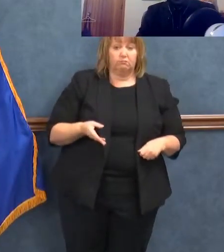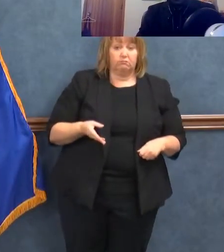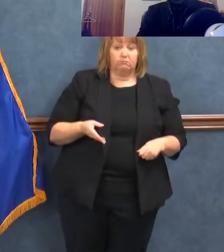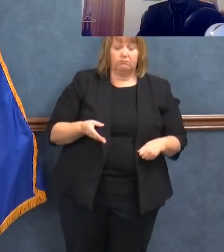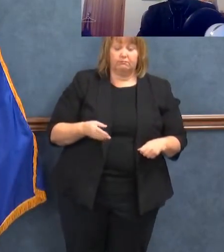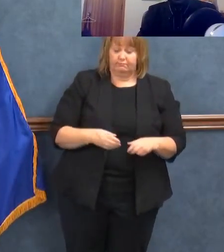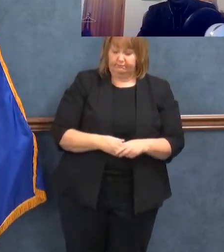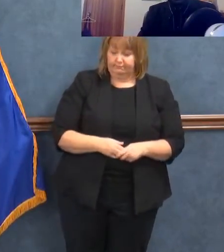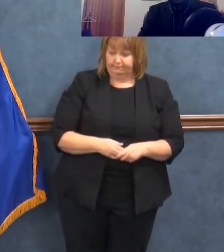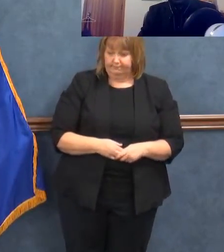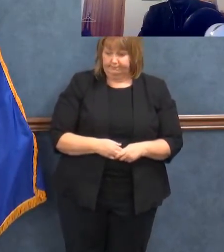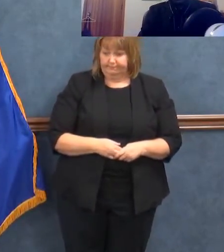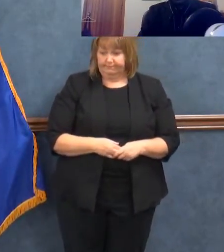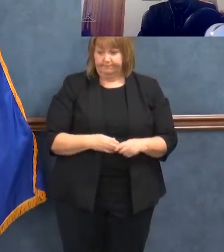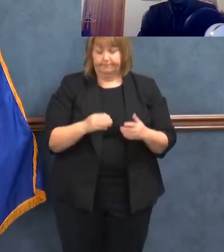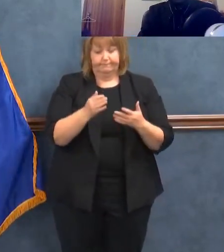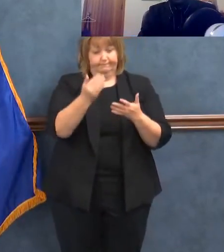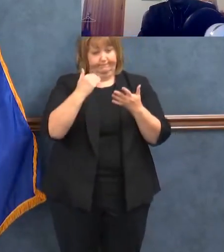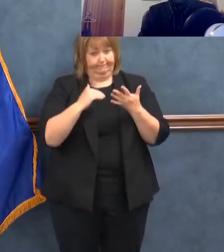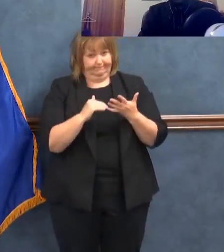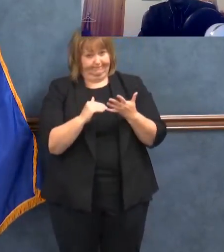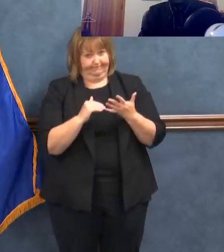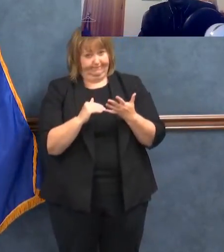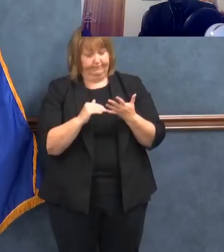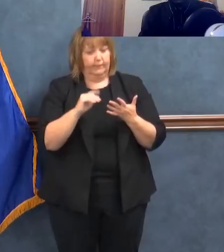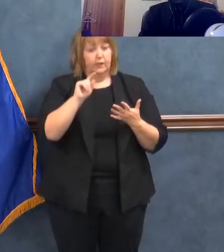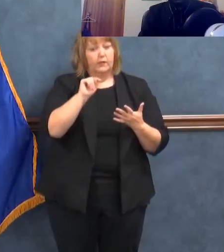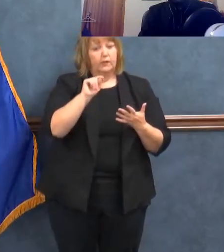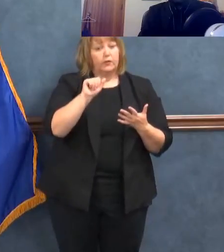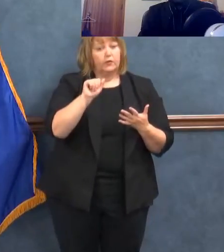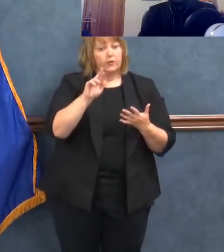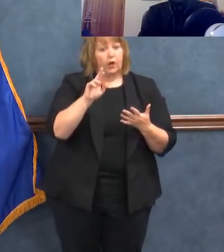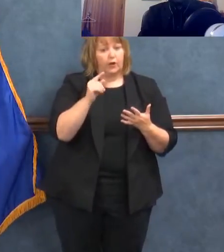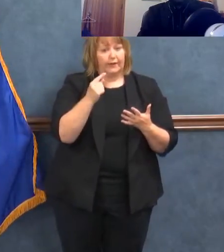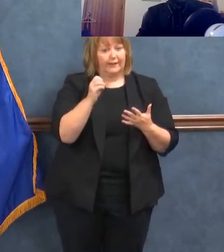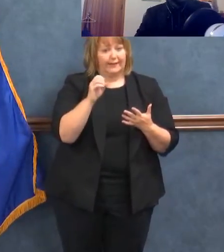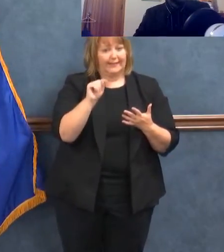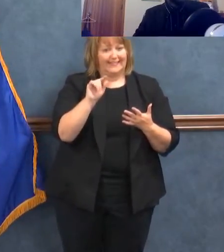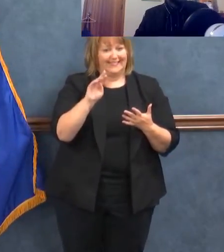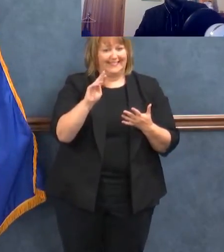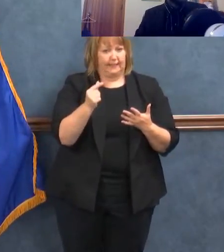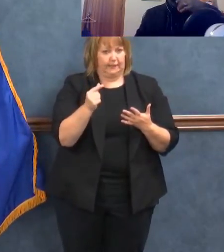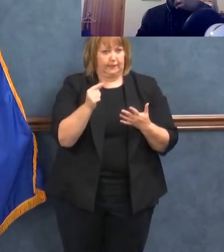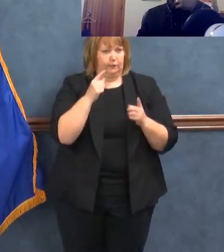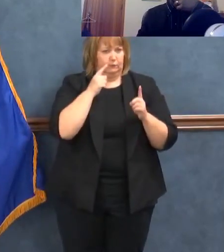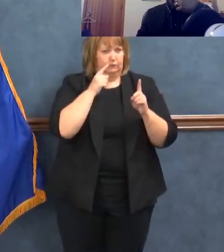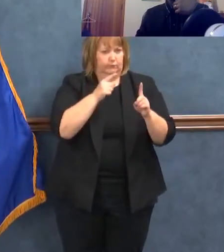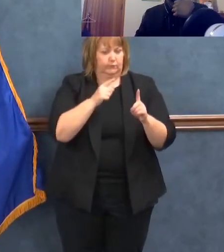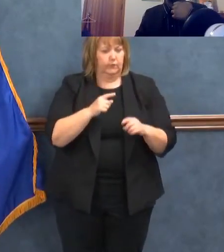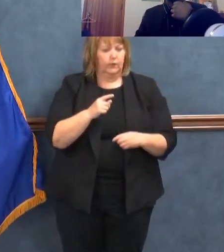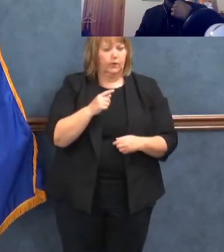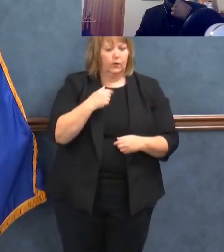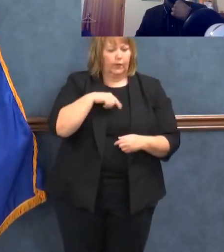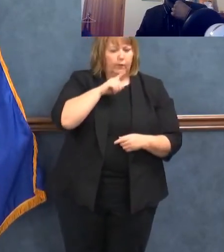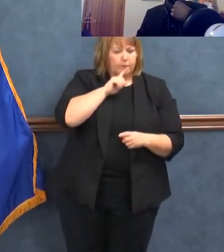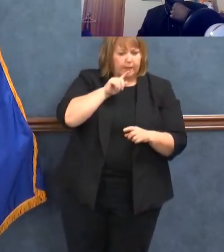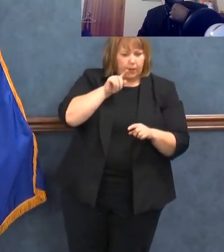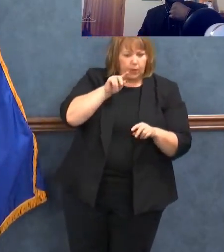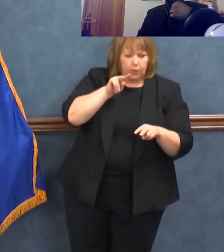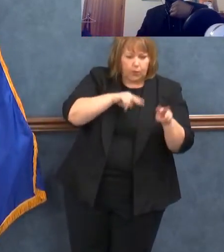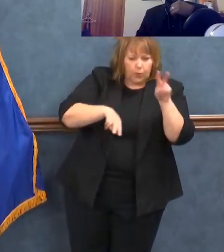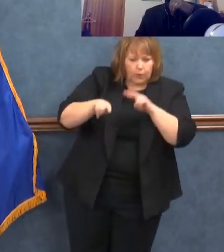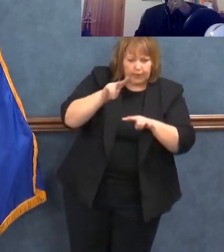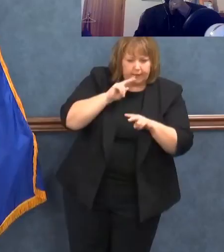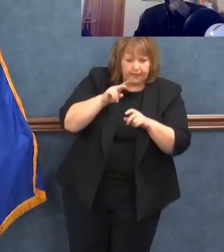Which leads me to targeting. Another key component of this long-term plan will be more specific targeting in our mitigation